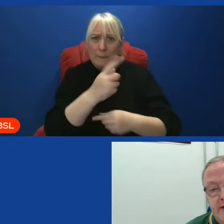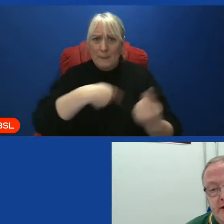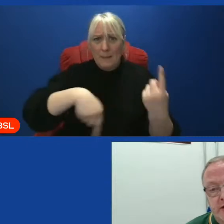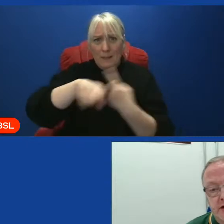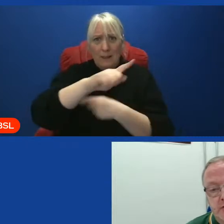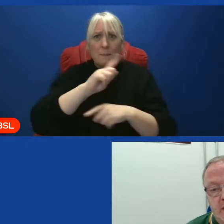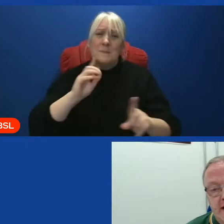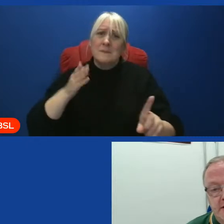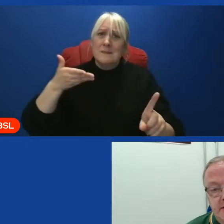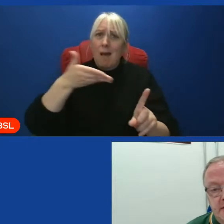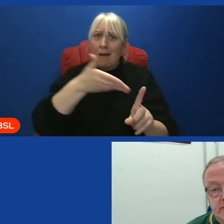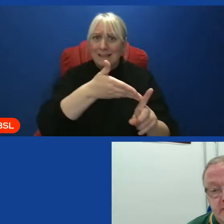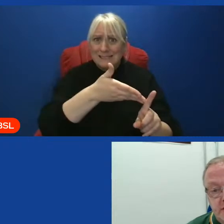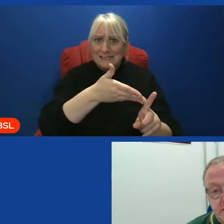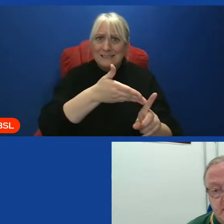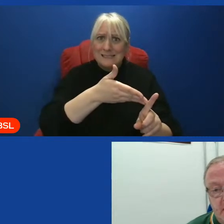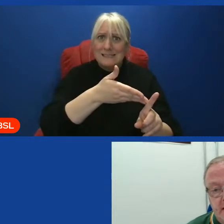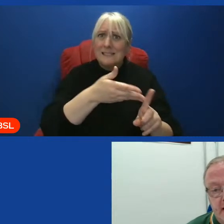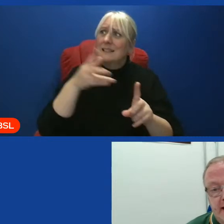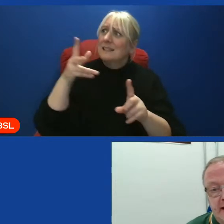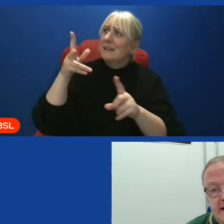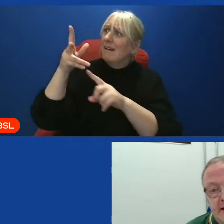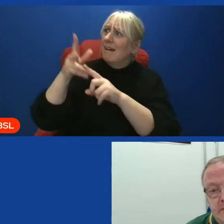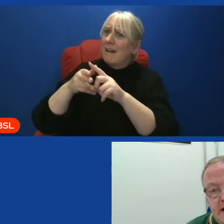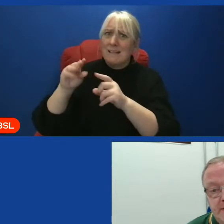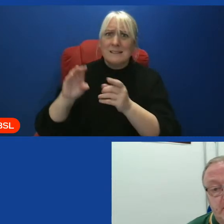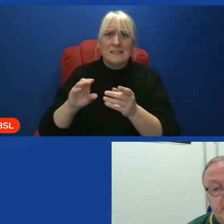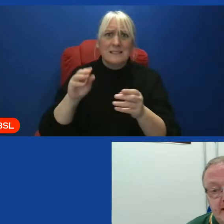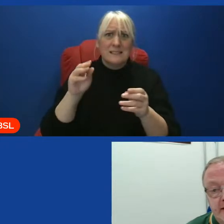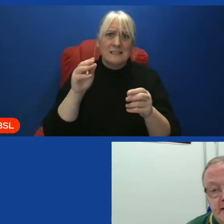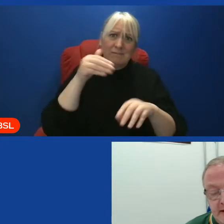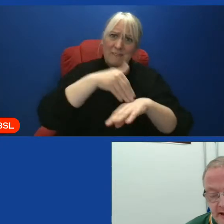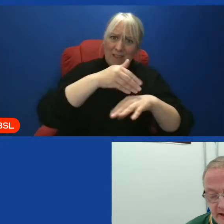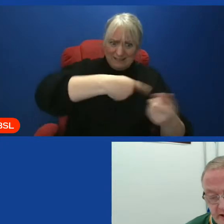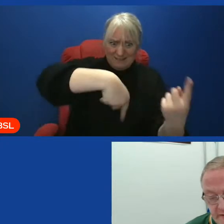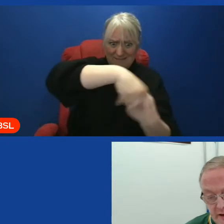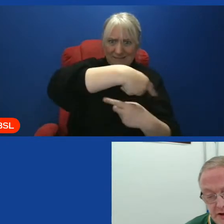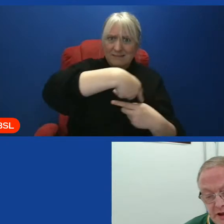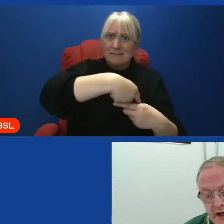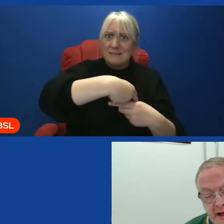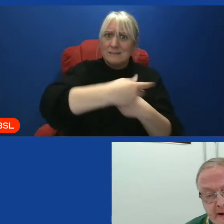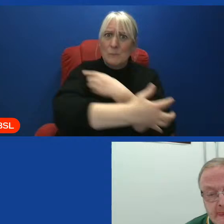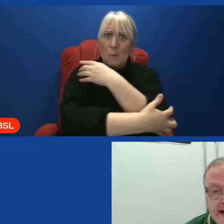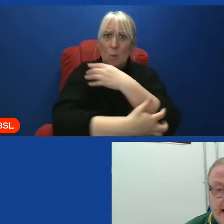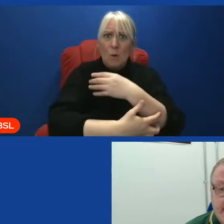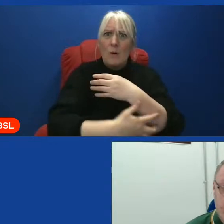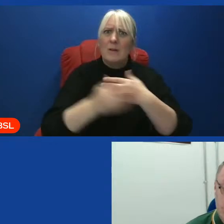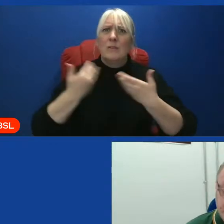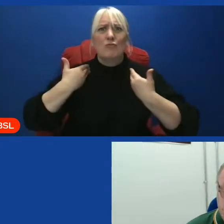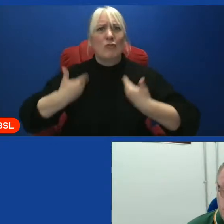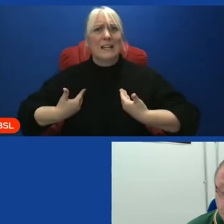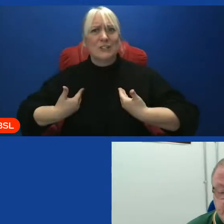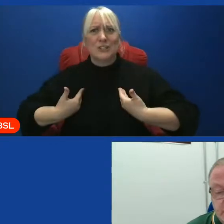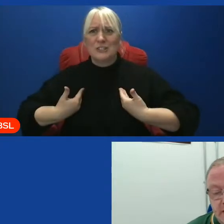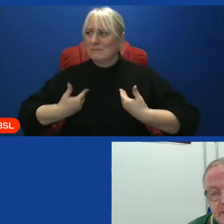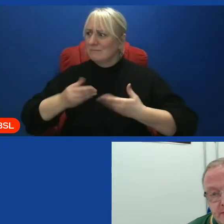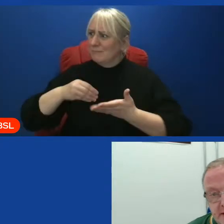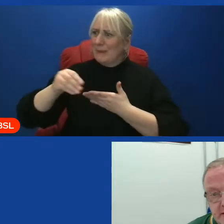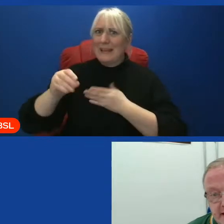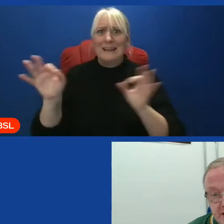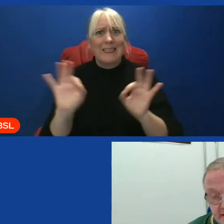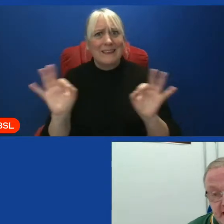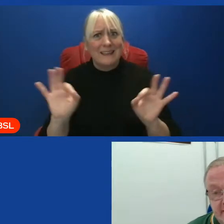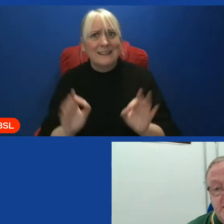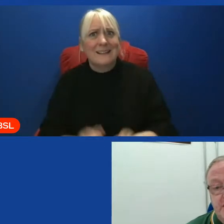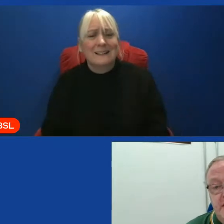for swathing cuts, whilst the rich are yet again getting away with not paying their fair share. And you're absolutely right to call out